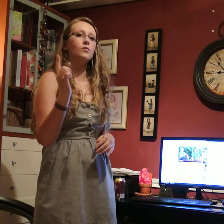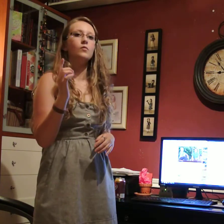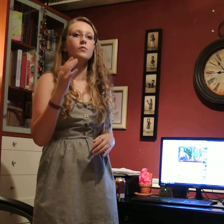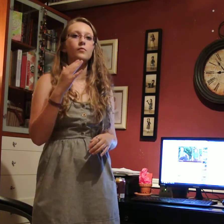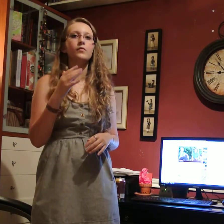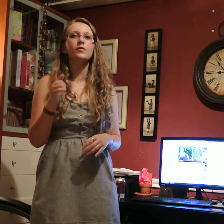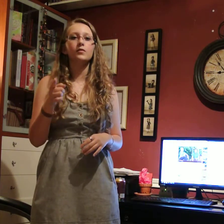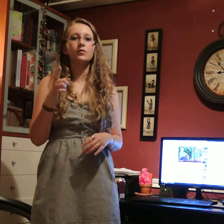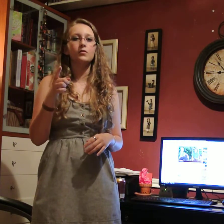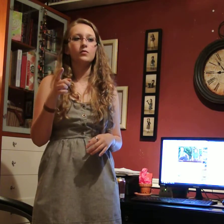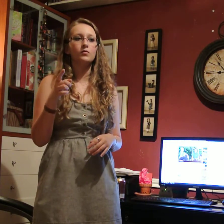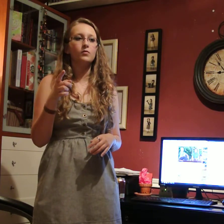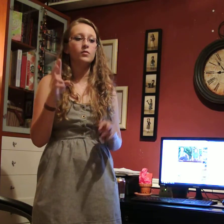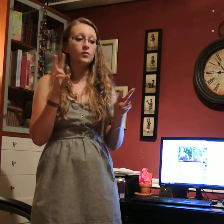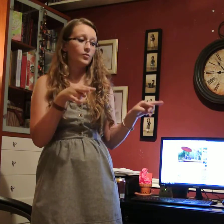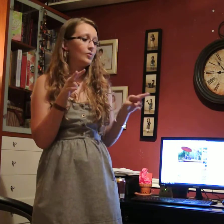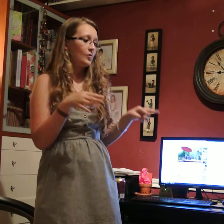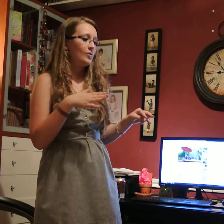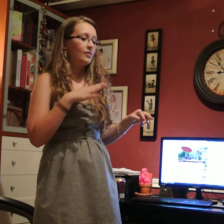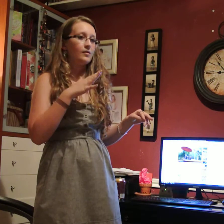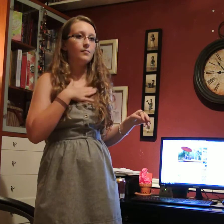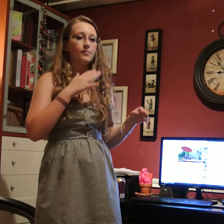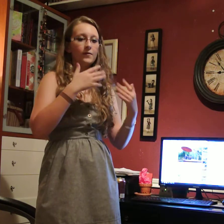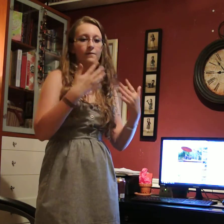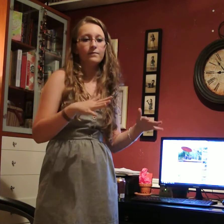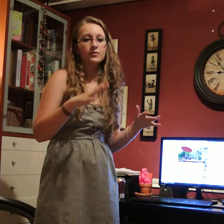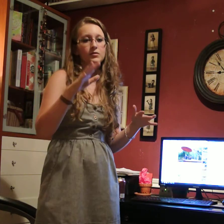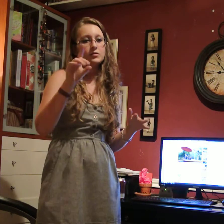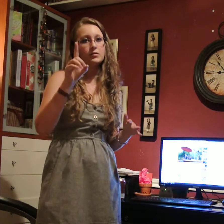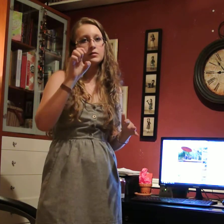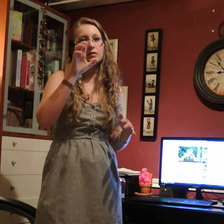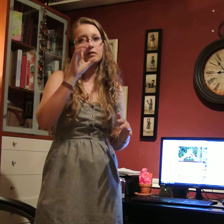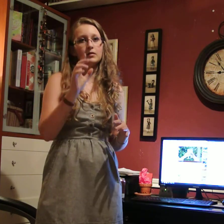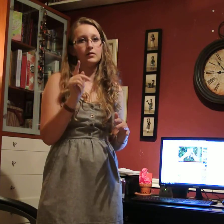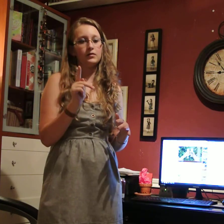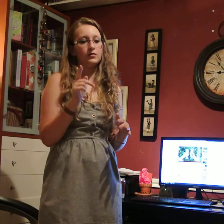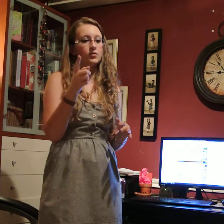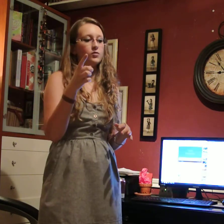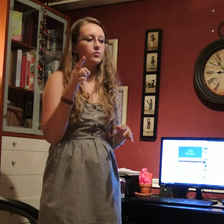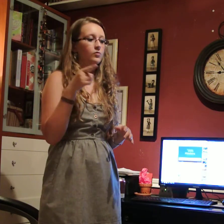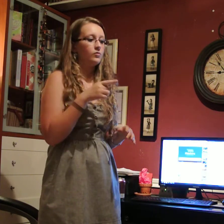becomes the perfect place to sit back, relax and entertain. Cheers.